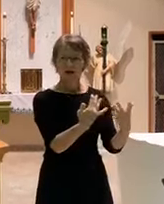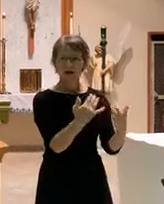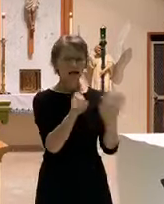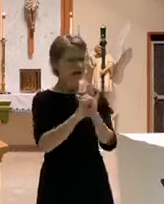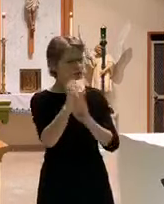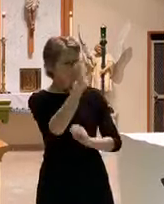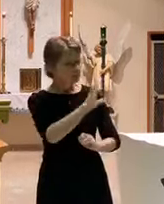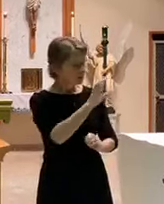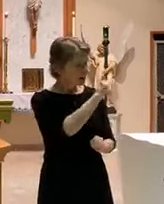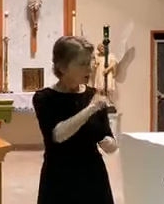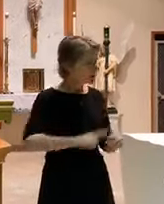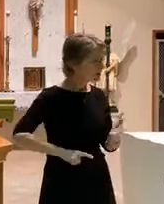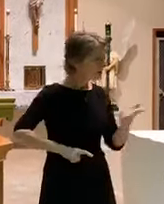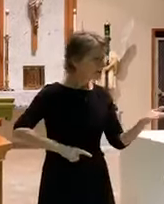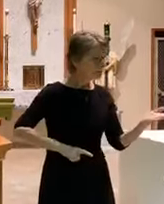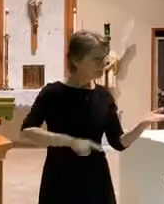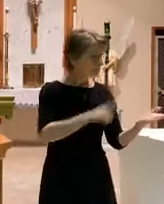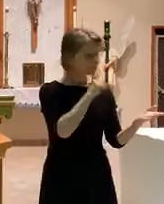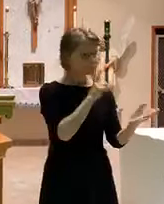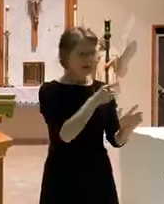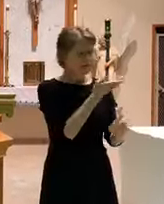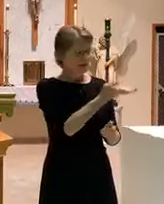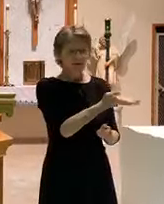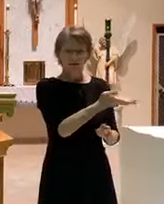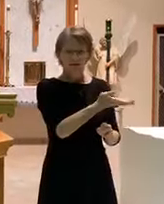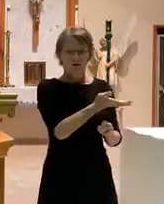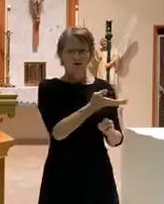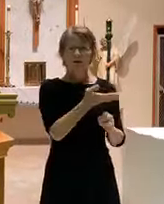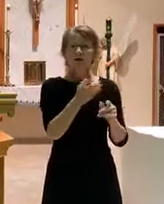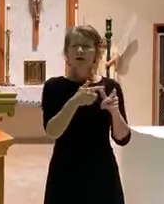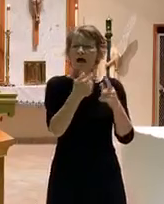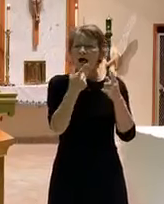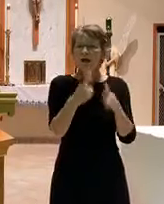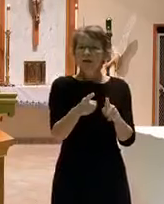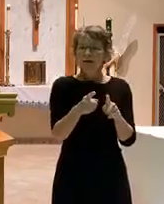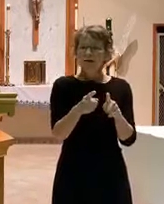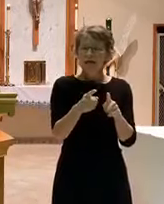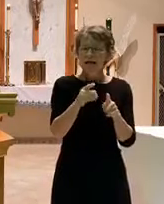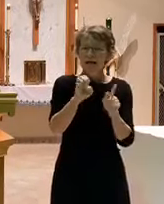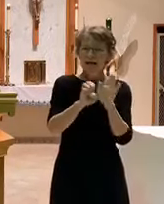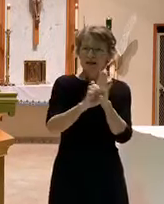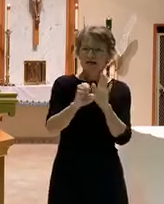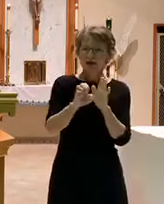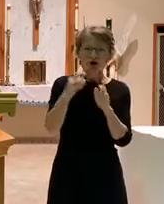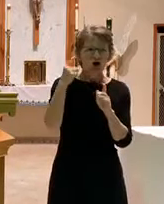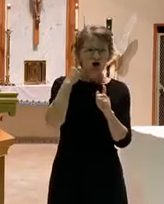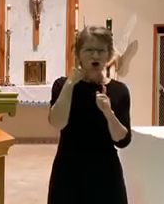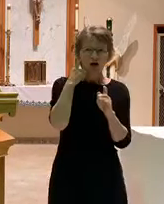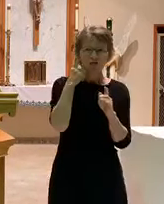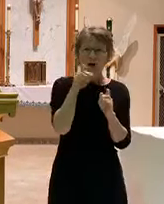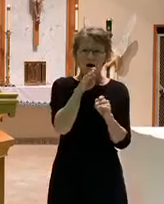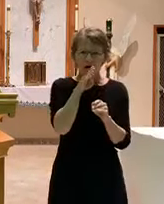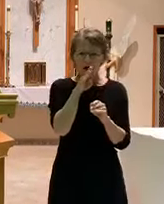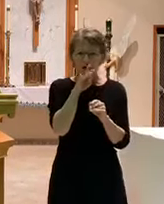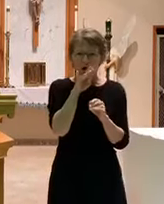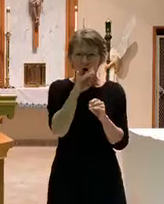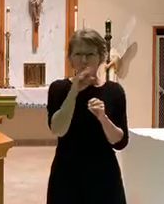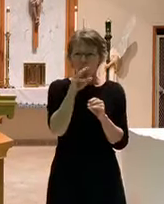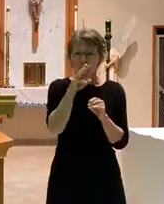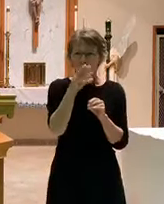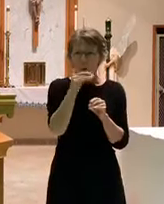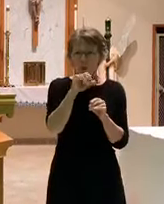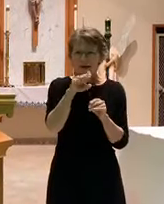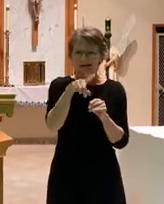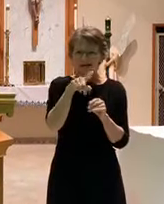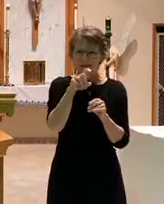fire, there was a tiny whispering sound. When he heard this, Elijah hid his face in his cloak and